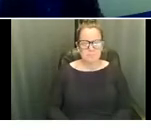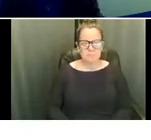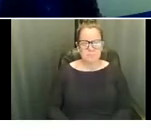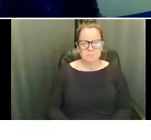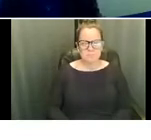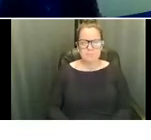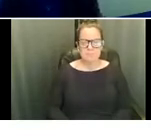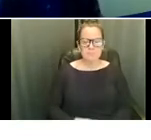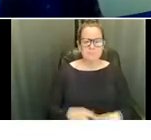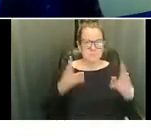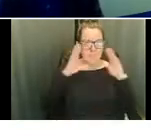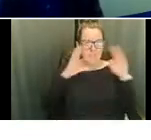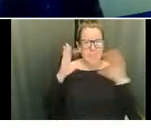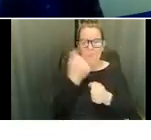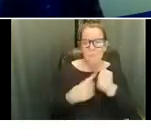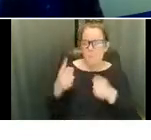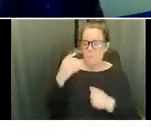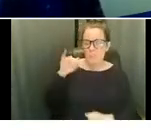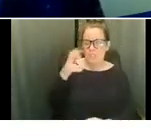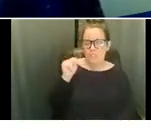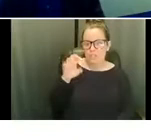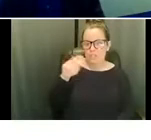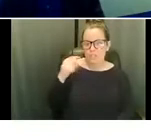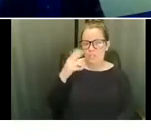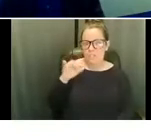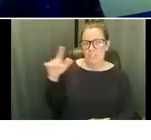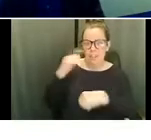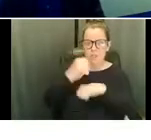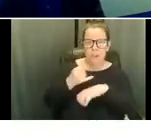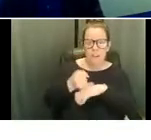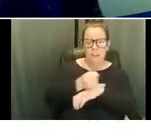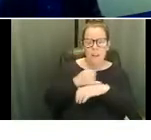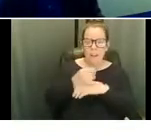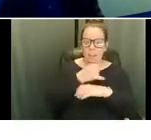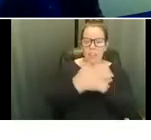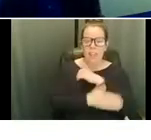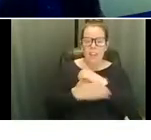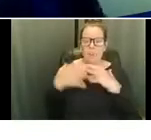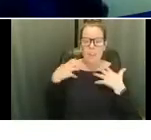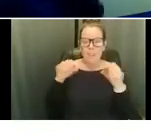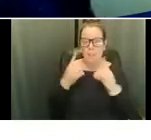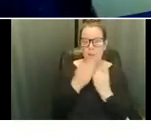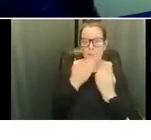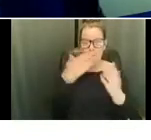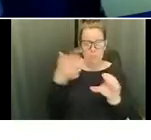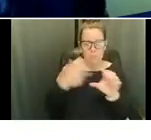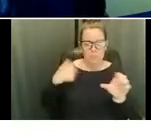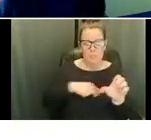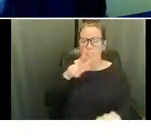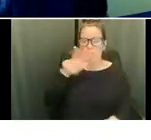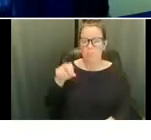Hi everyone, this is Janet Hill with the Rock Island County Health Department. Thank you for joining us today. It's 3:30 p.m. on March